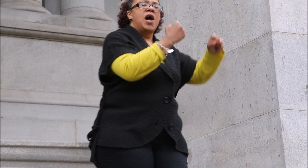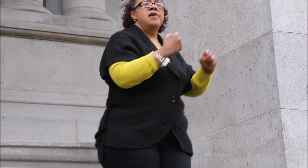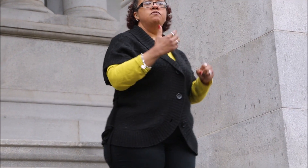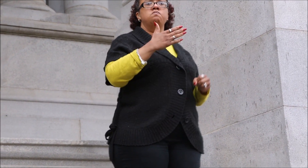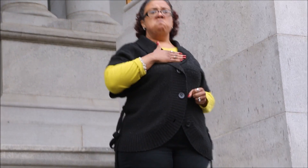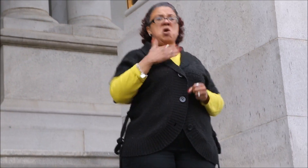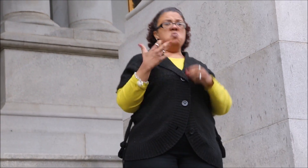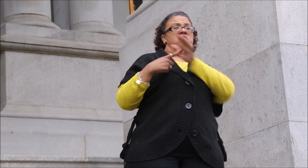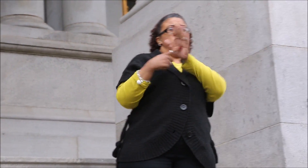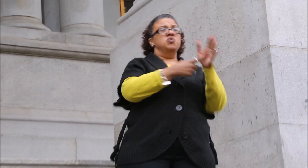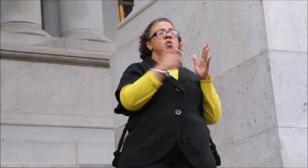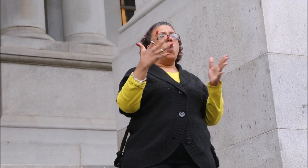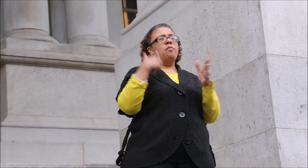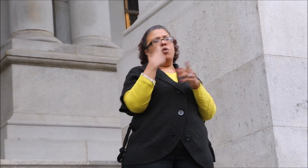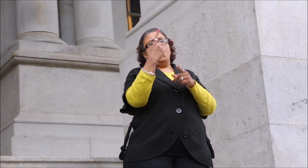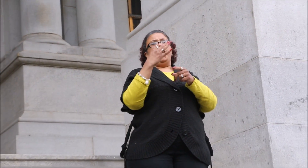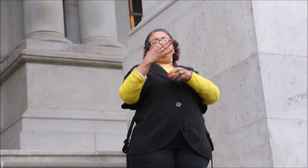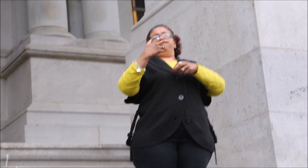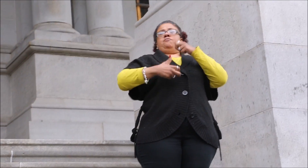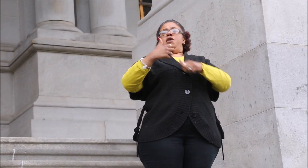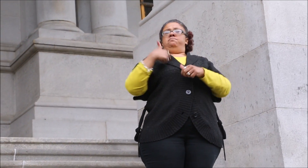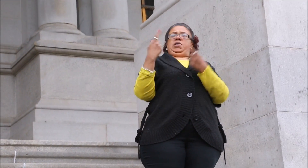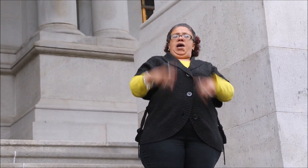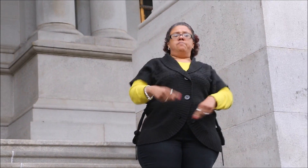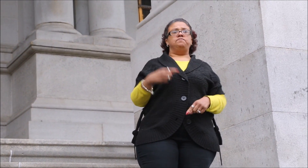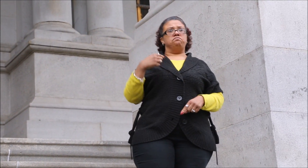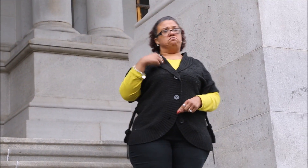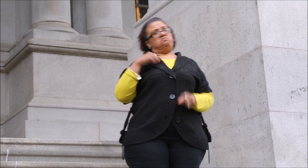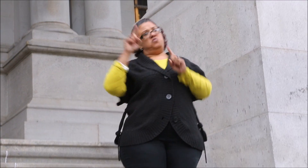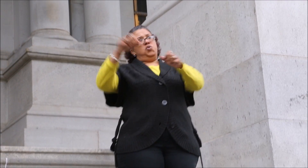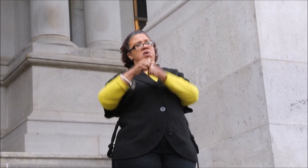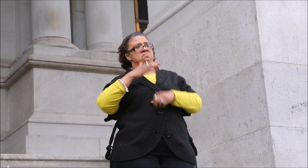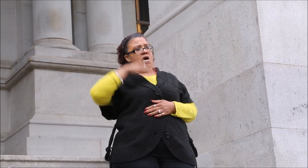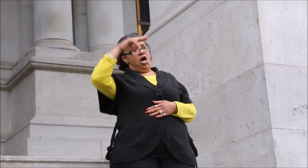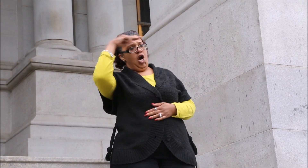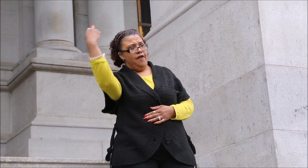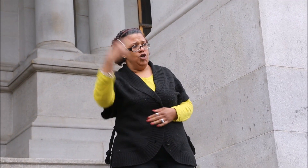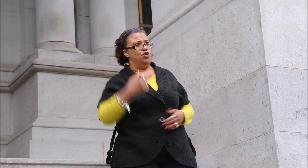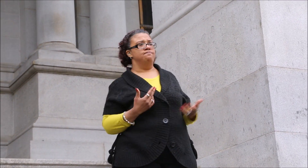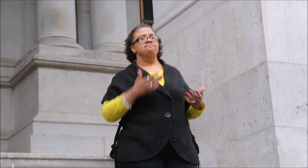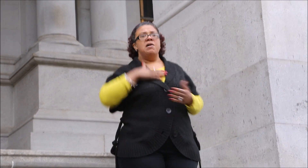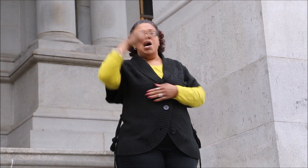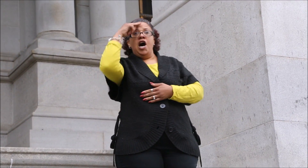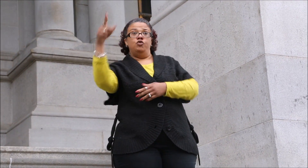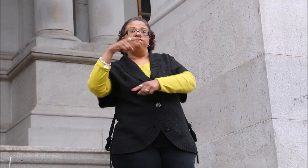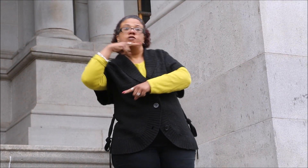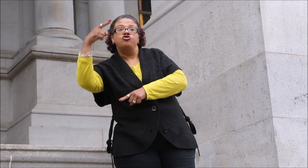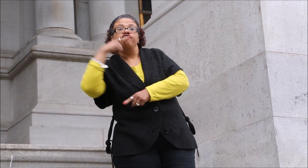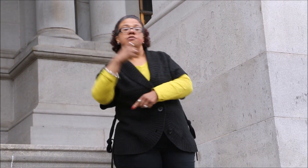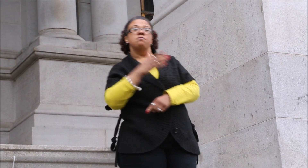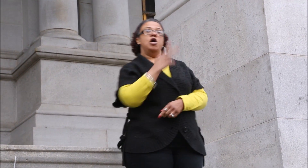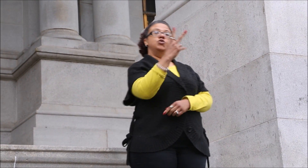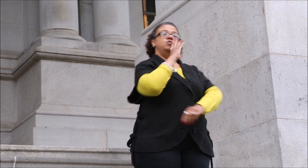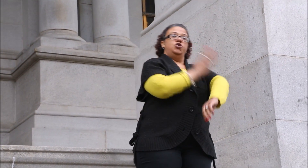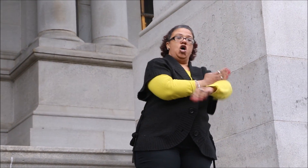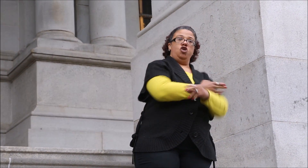problem. You have to take care of your pension. You have to be careful of what it is HR has, because they